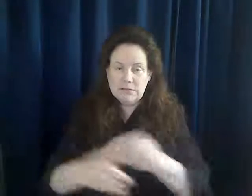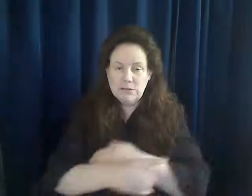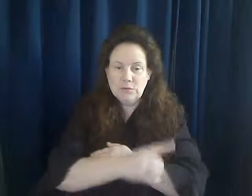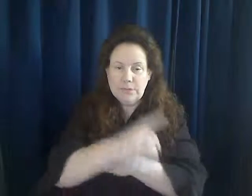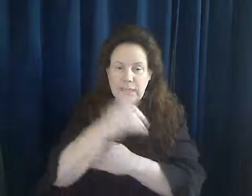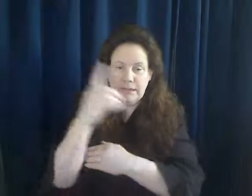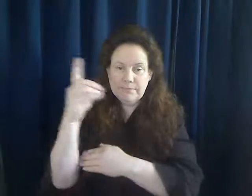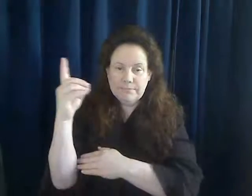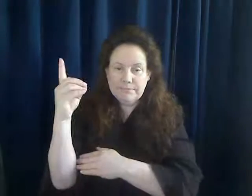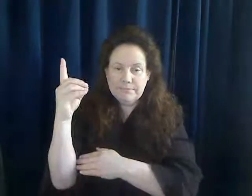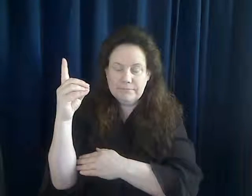today,